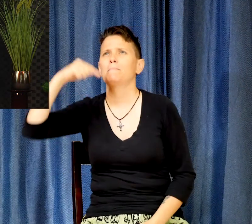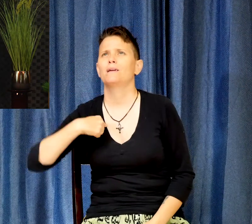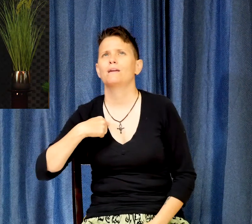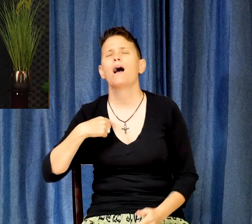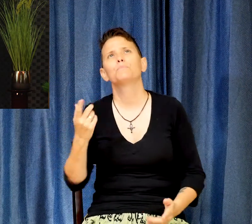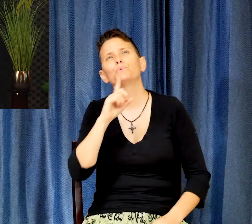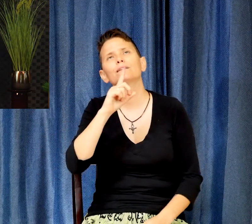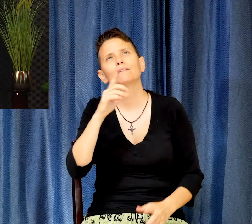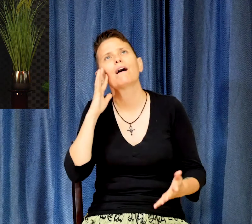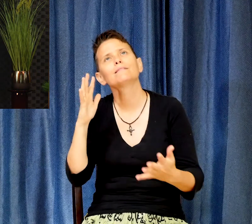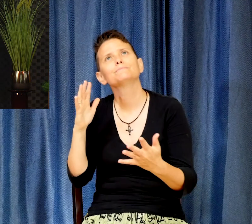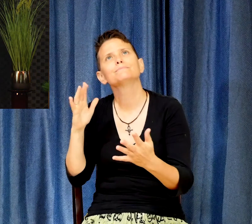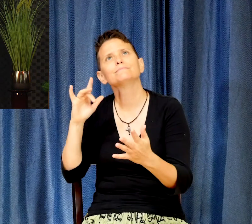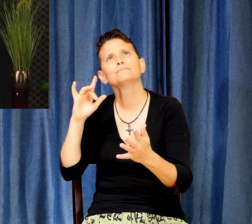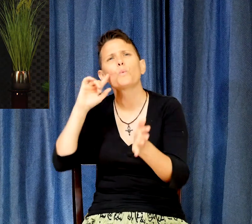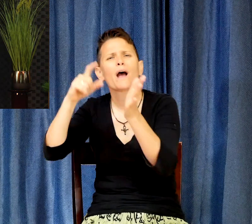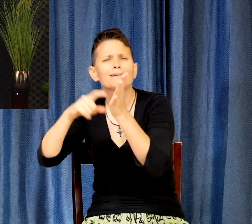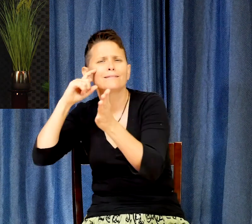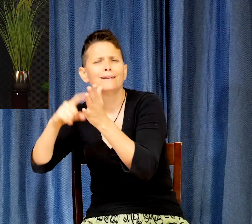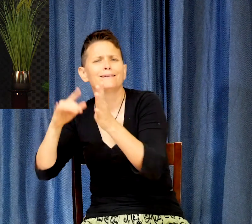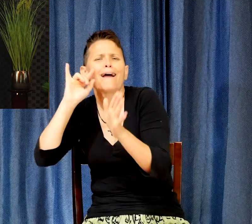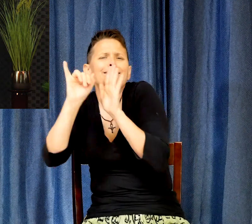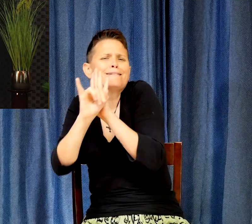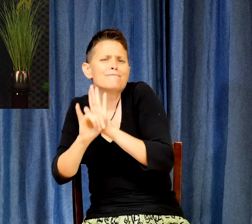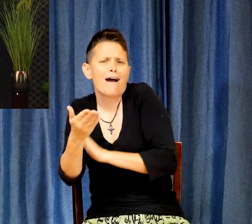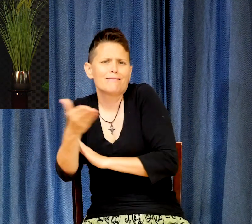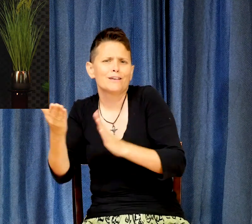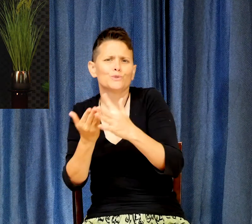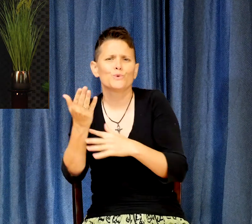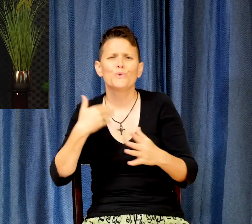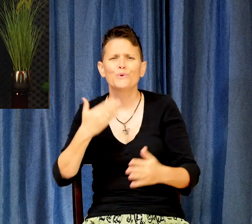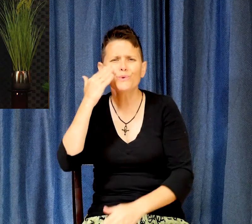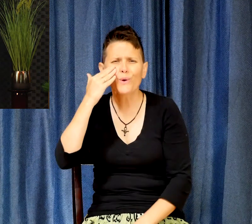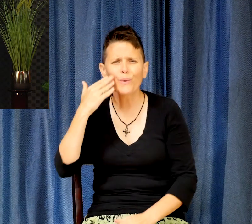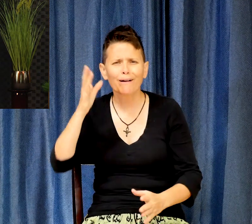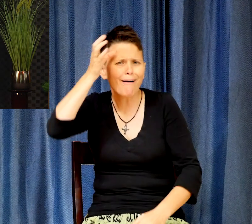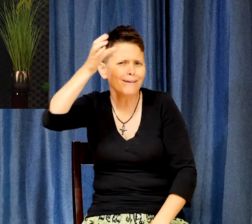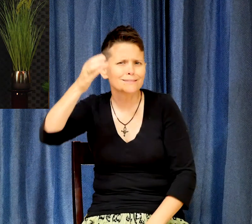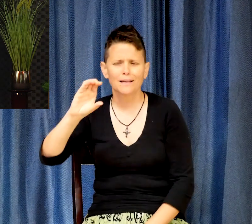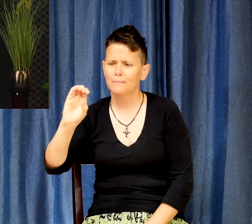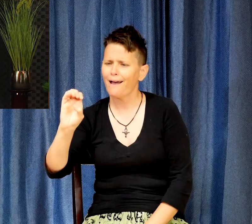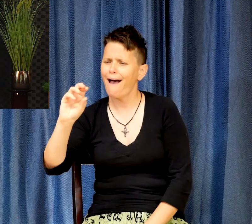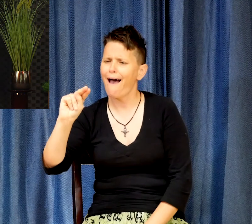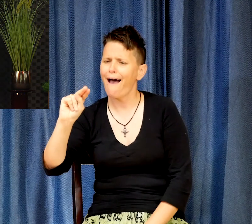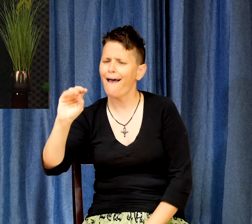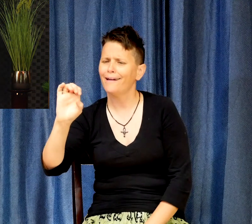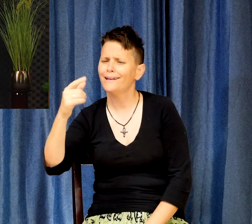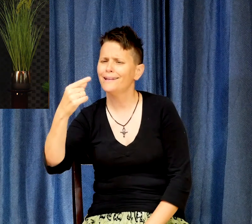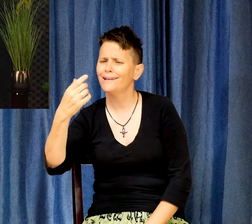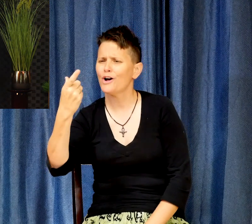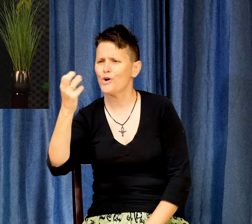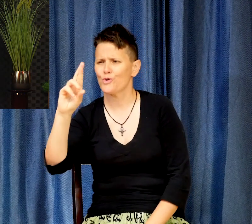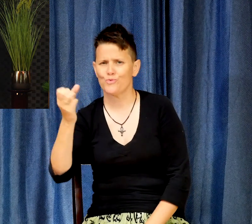as an Enneagram 2 that this is a core piece of my life, is trying to figure out how to please and perfect and do all of those